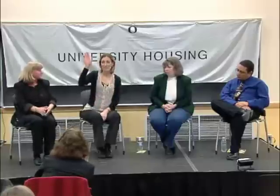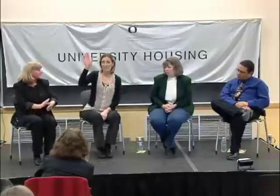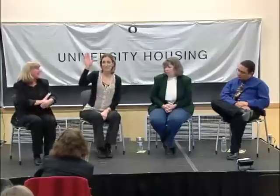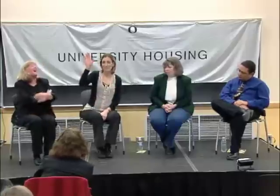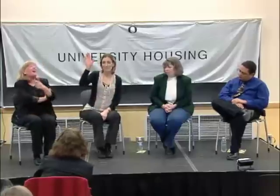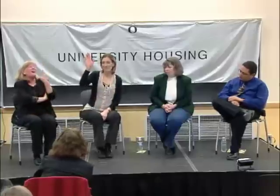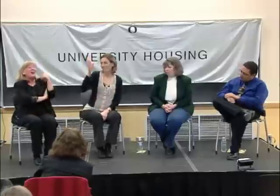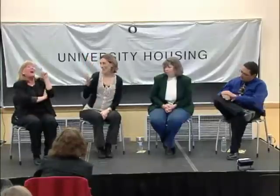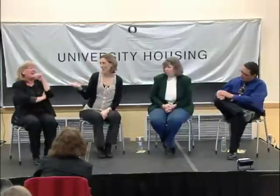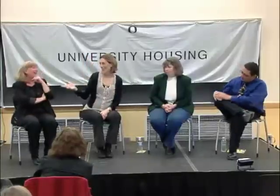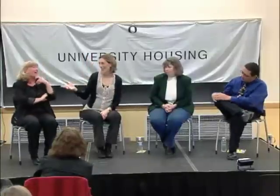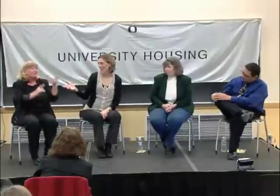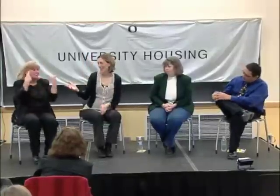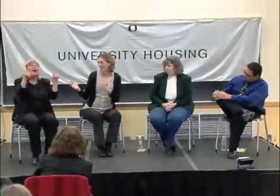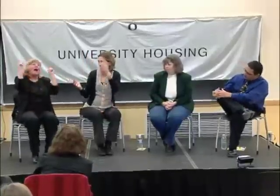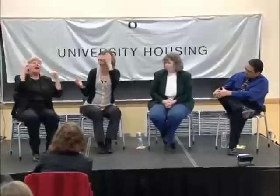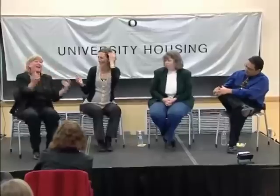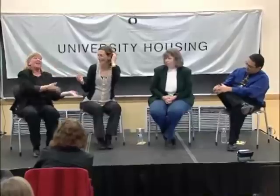This is Heidi. Yes, I have. Heidi.